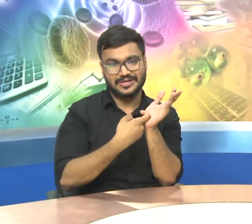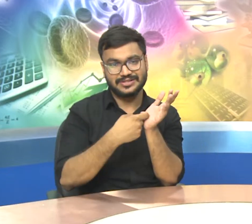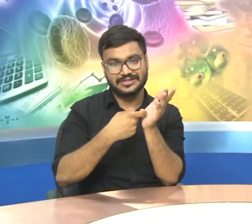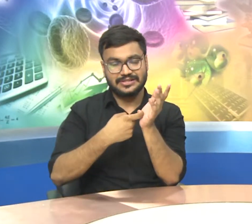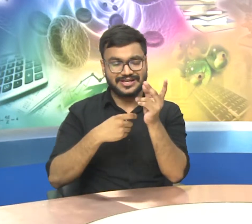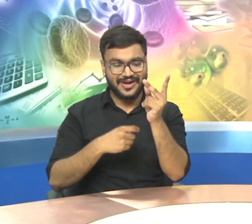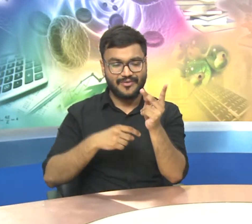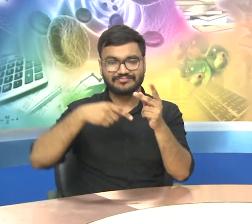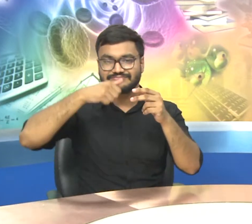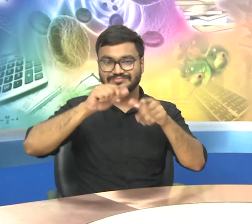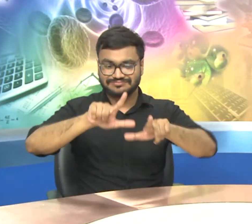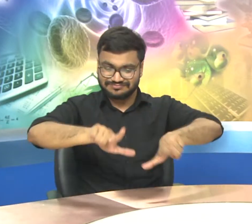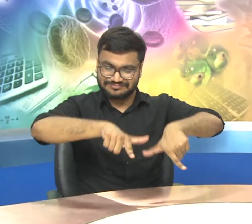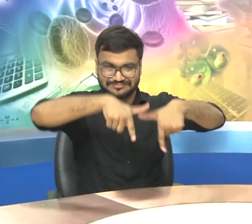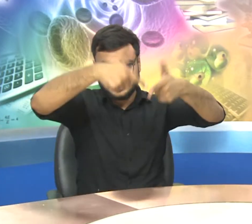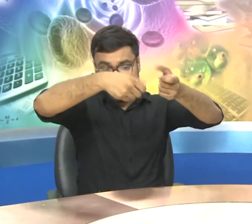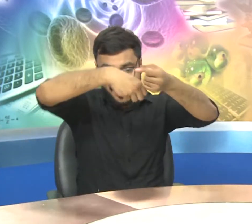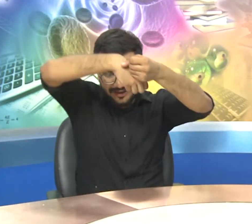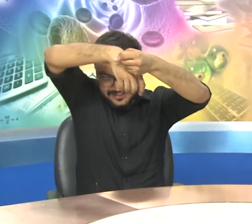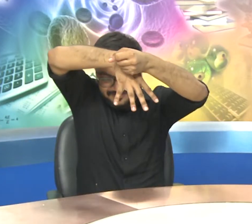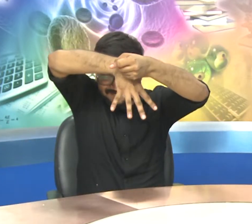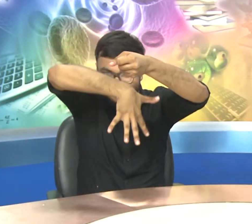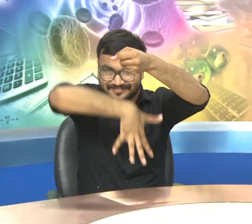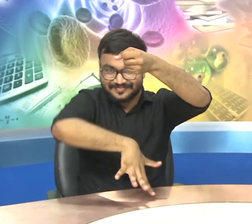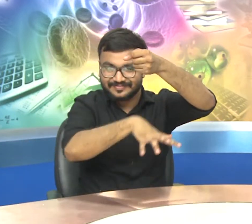And second is rooted plants.